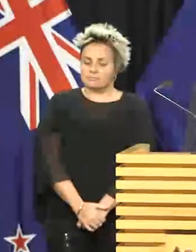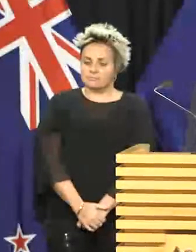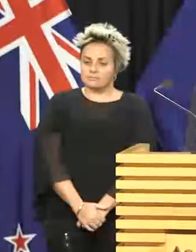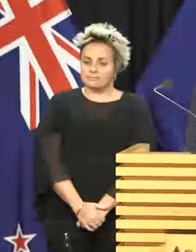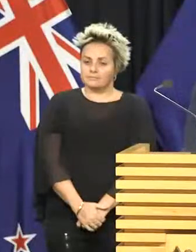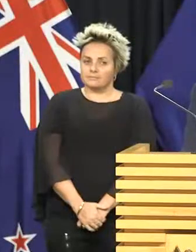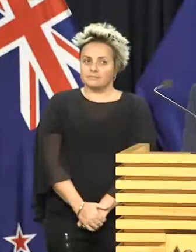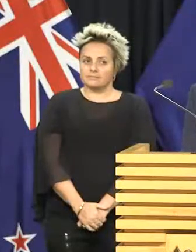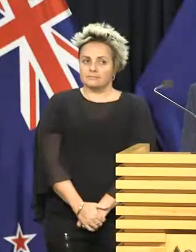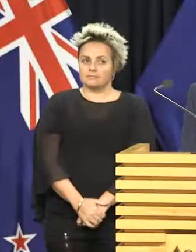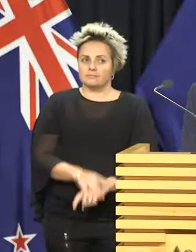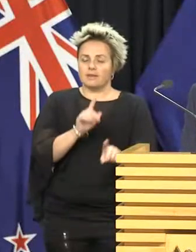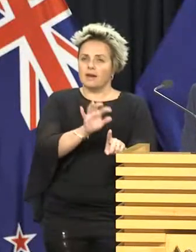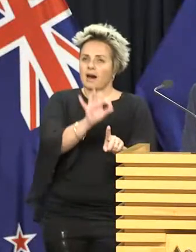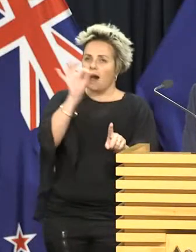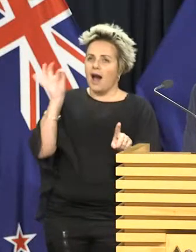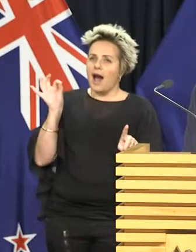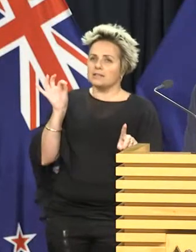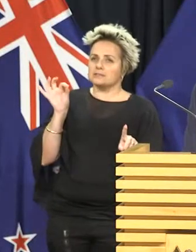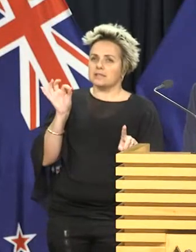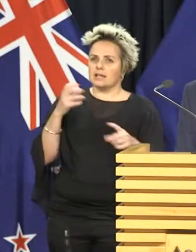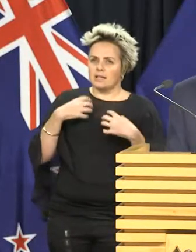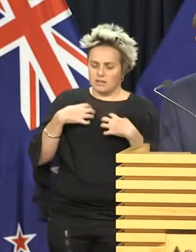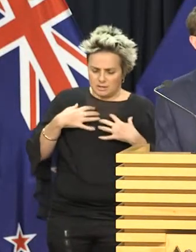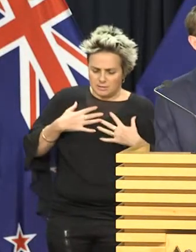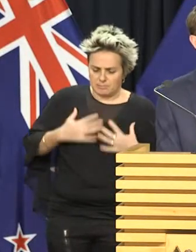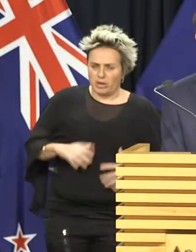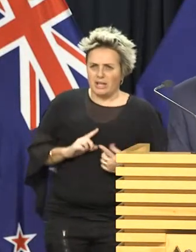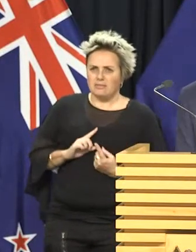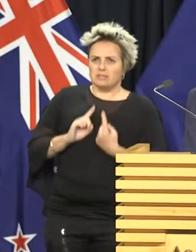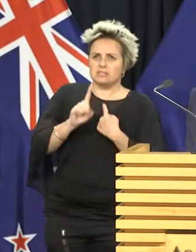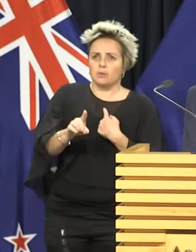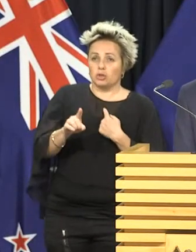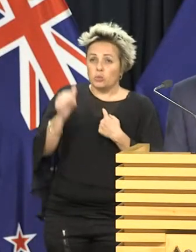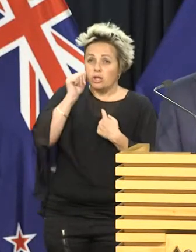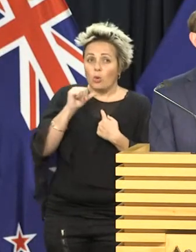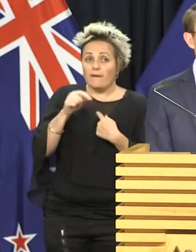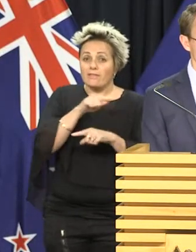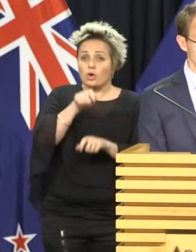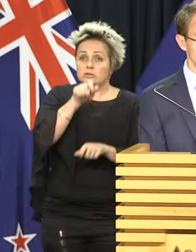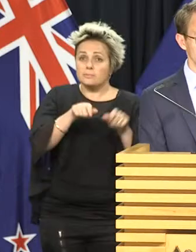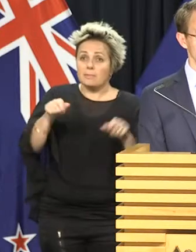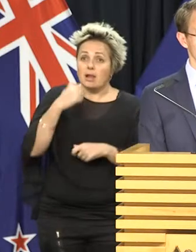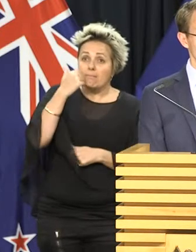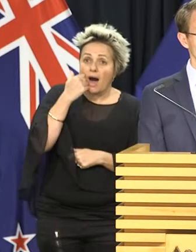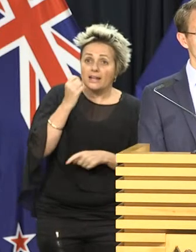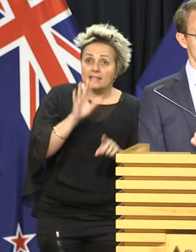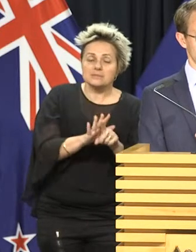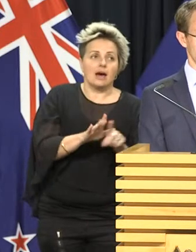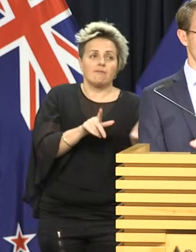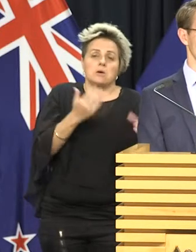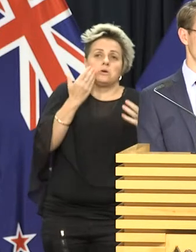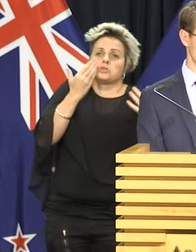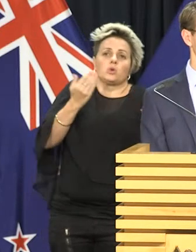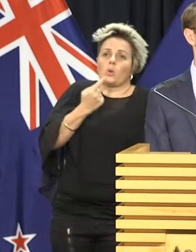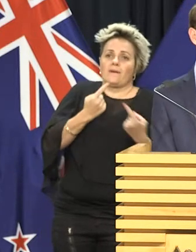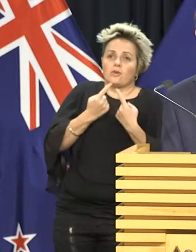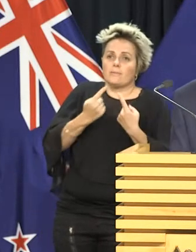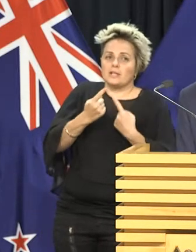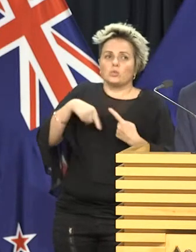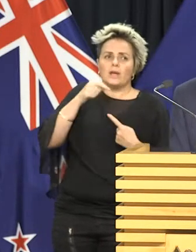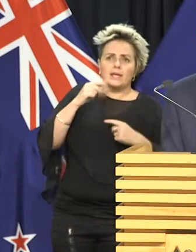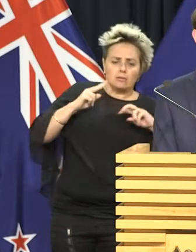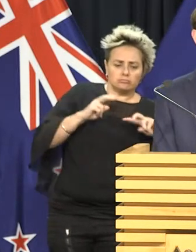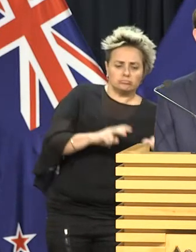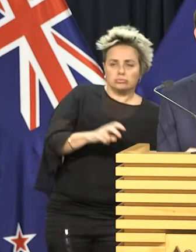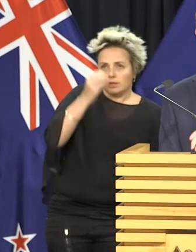haere ana. Any of those adverse reaction, if any of those people were Māori? I don't have that information, and we can check and